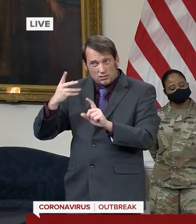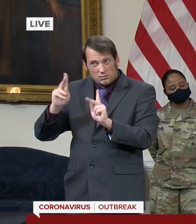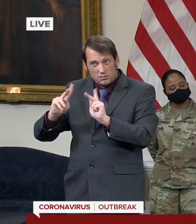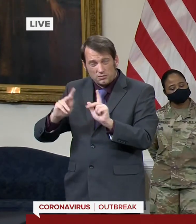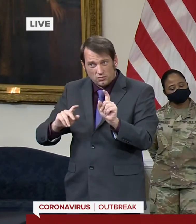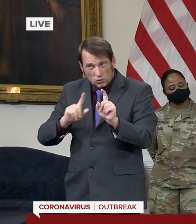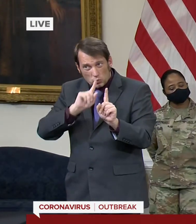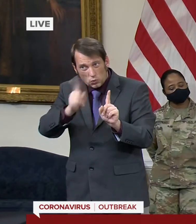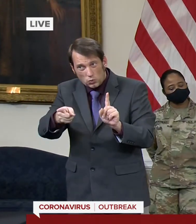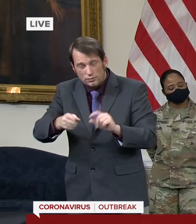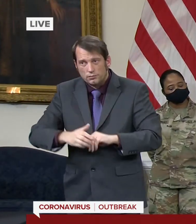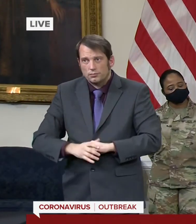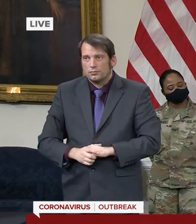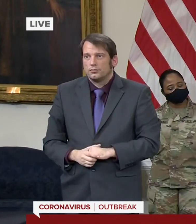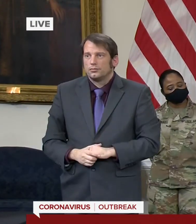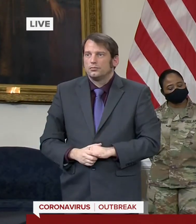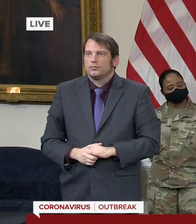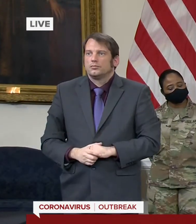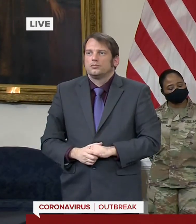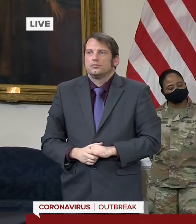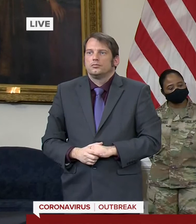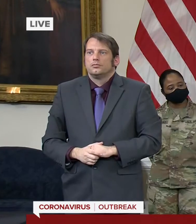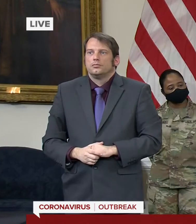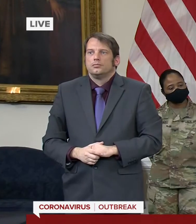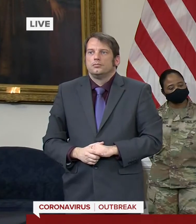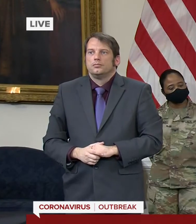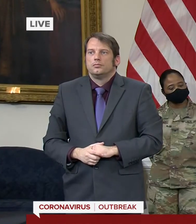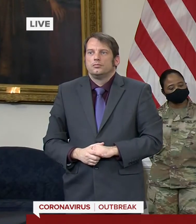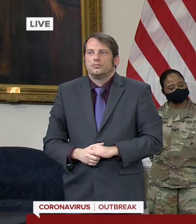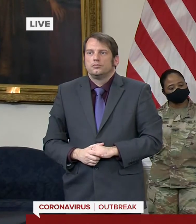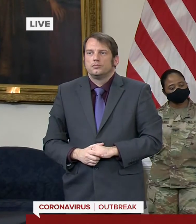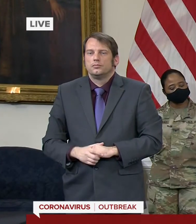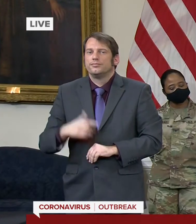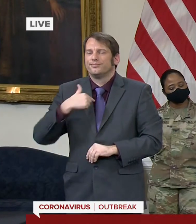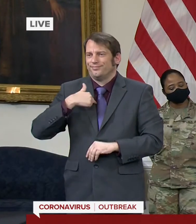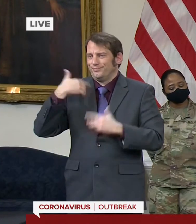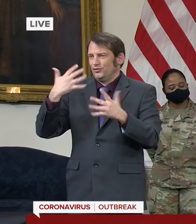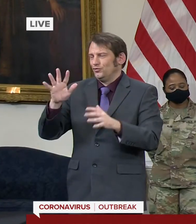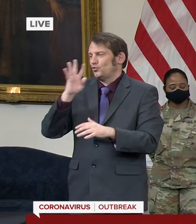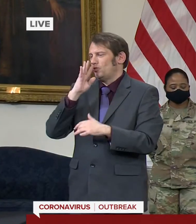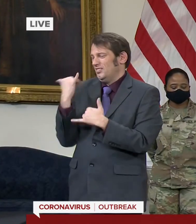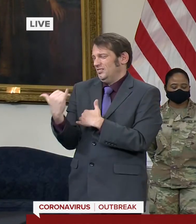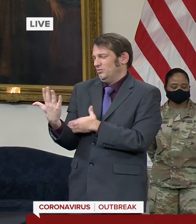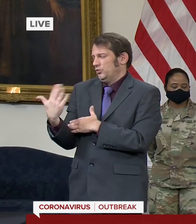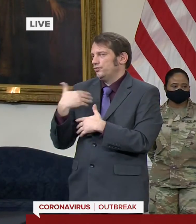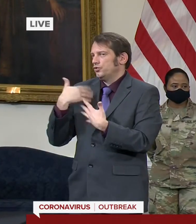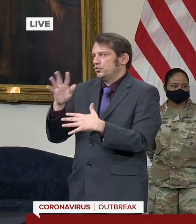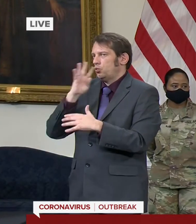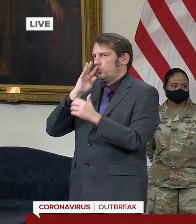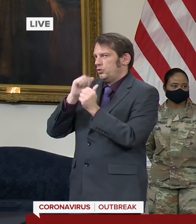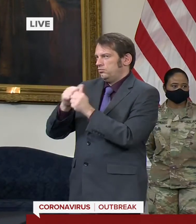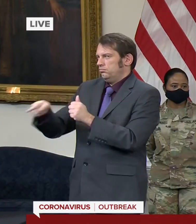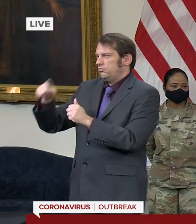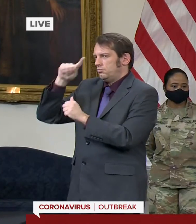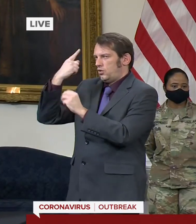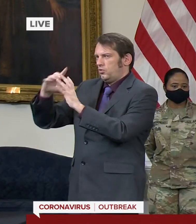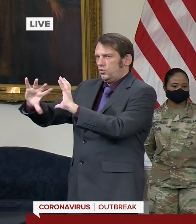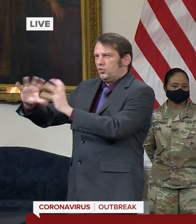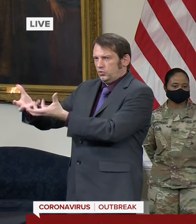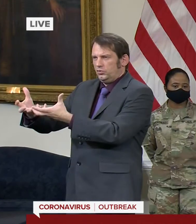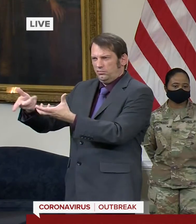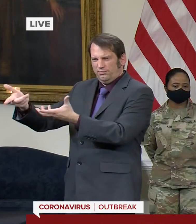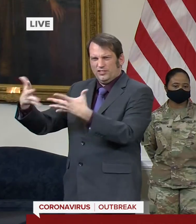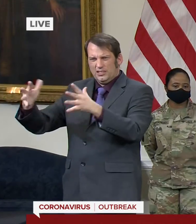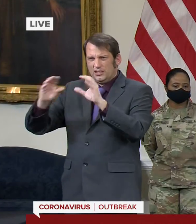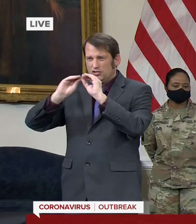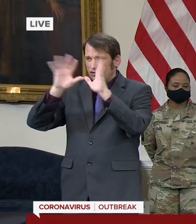Black Caucus, and I had a talk with the whole Black Caucus this morning. Kiefer very clearly said to them, anything that jeopardizes this